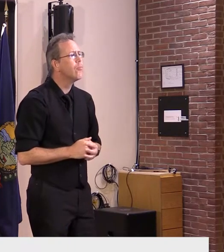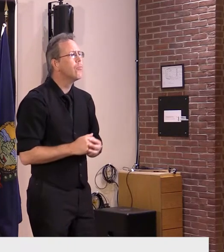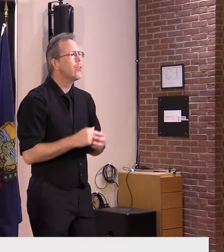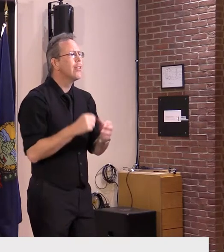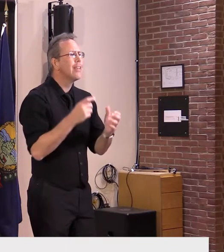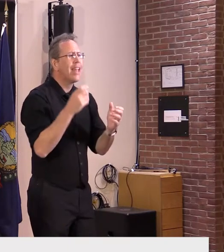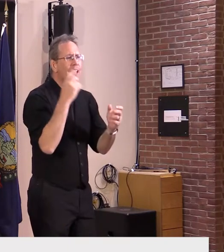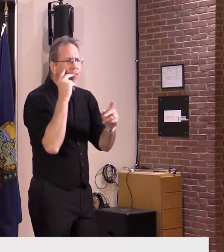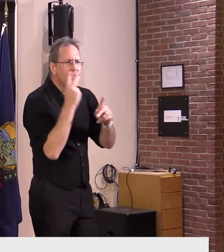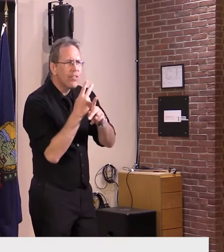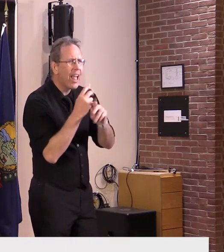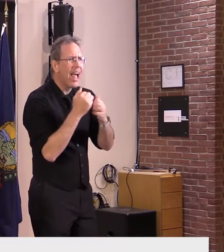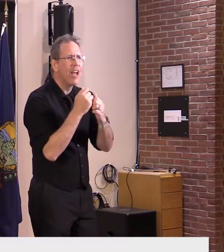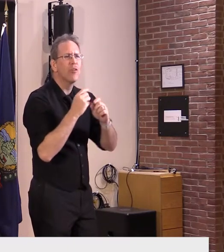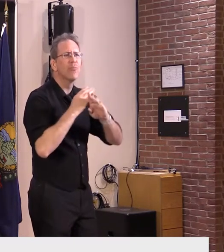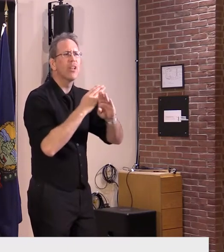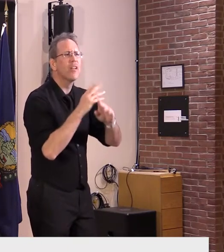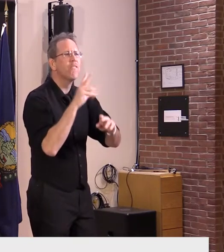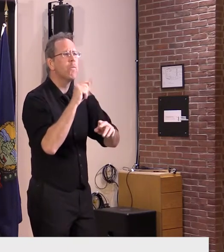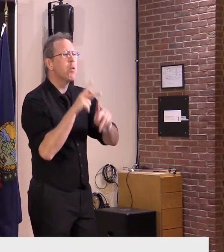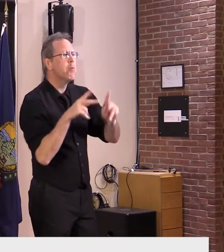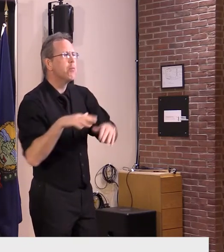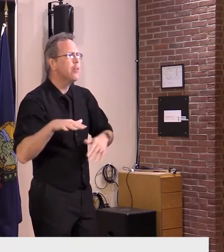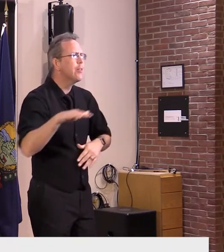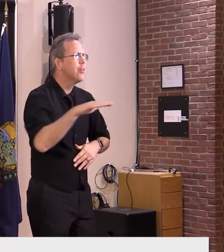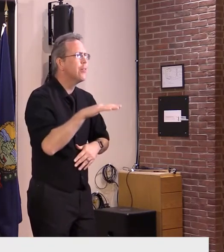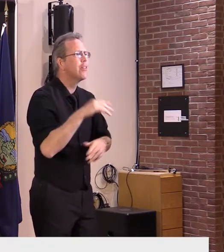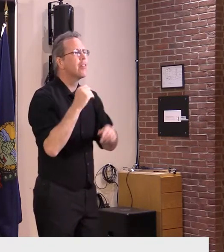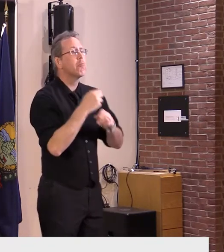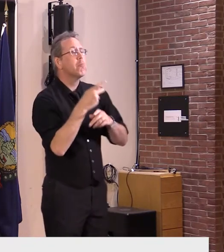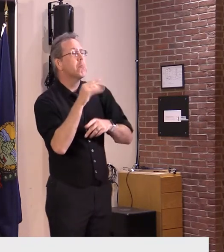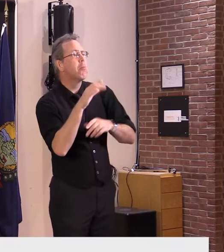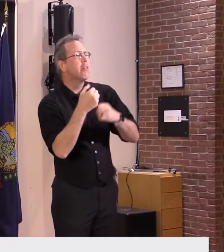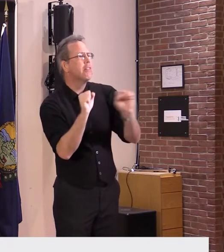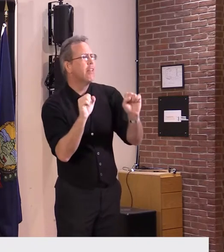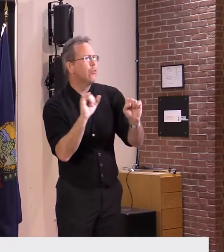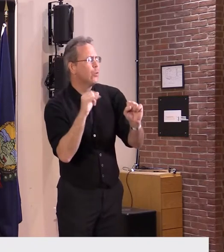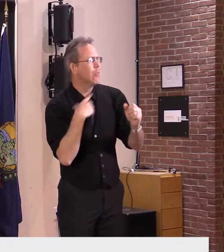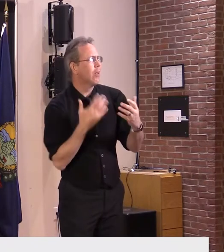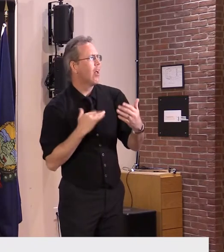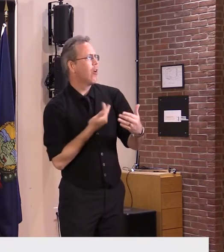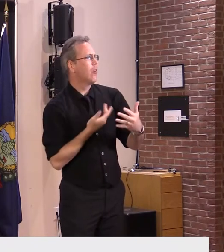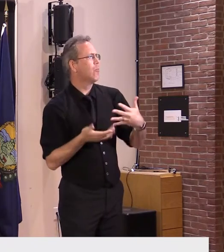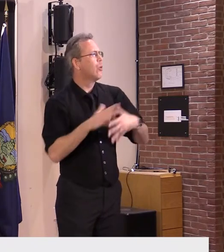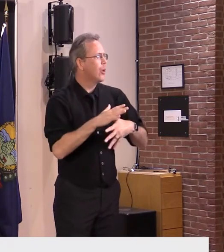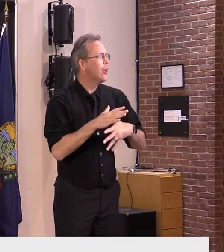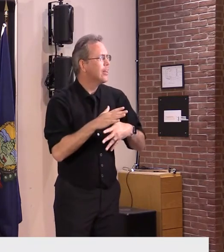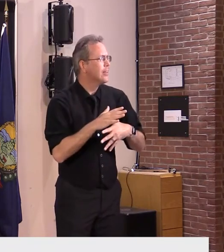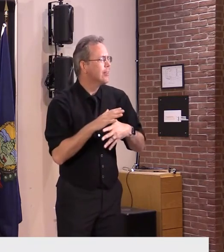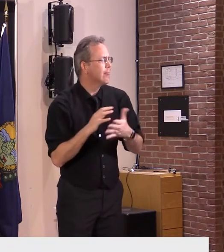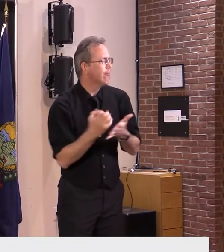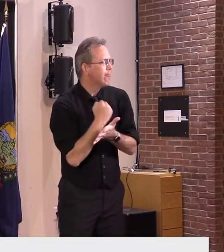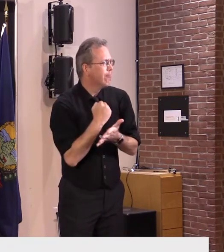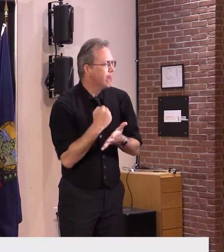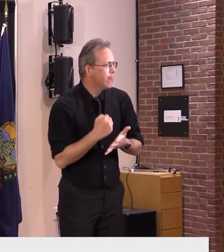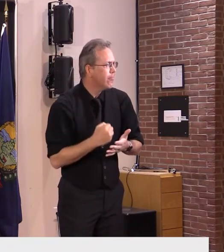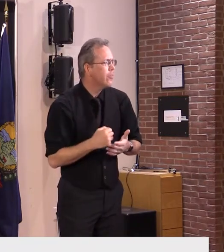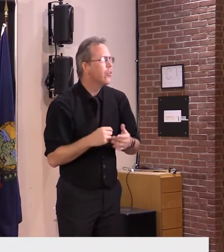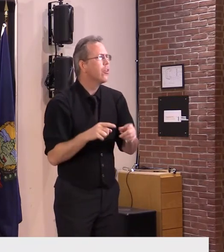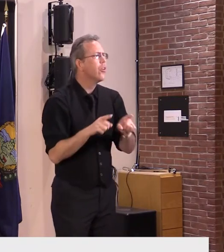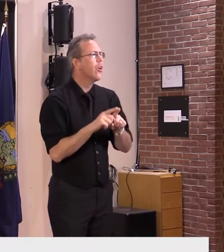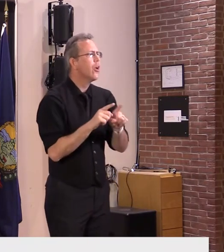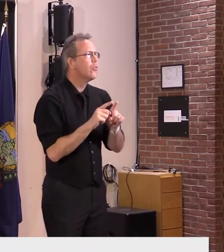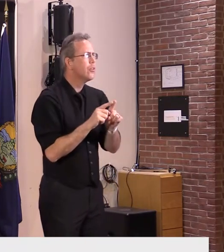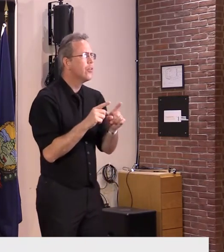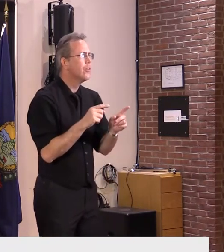the highest priorities of any government, and we need to look there. Even dispatchers are becoming